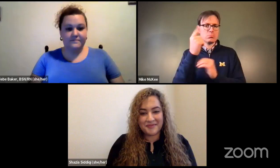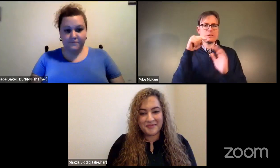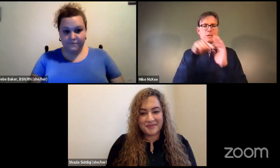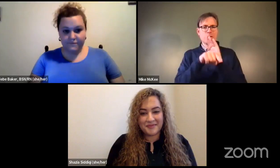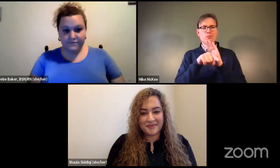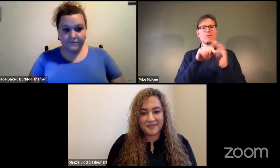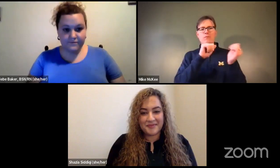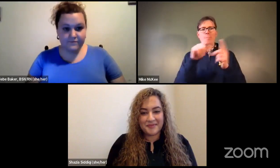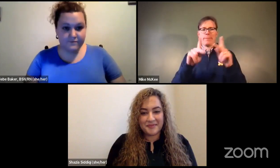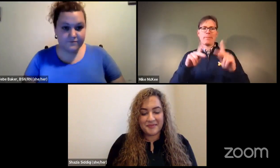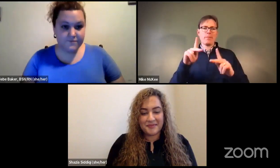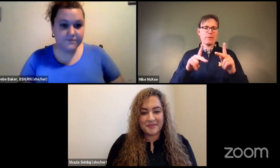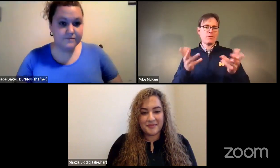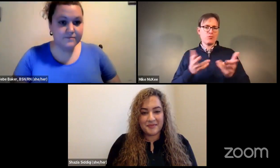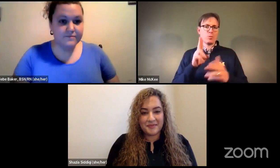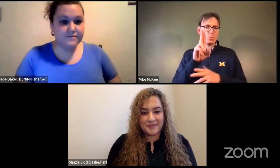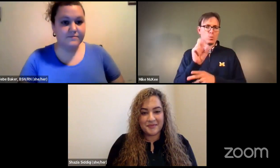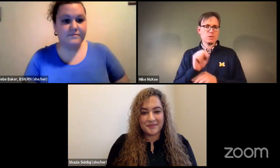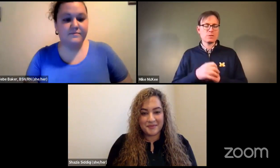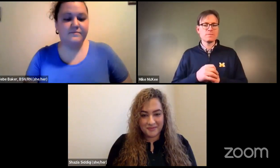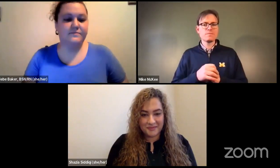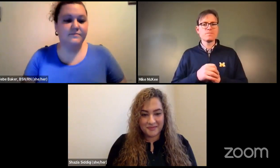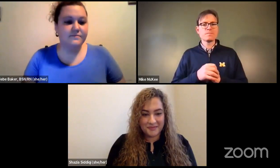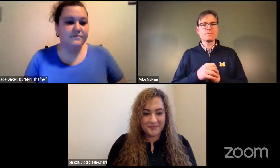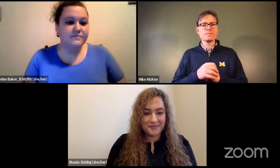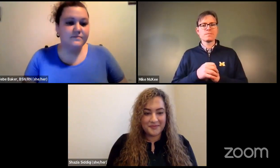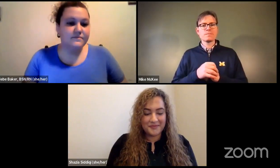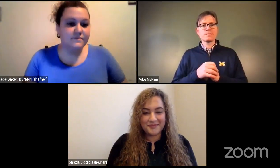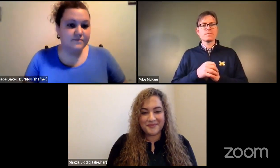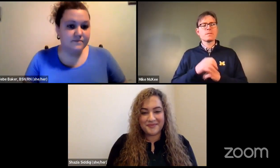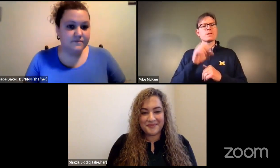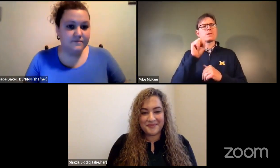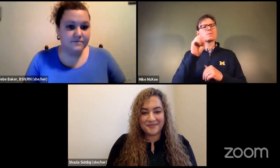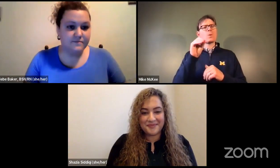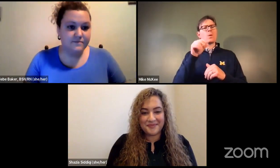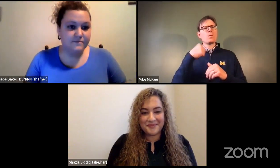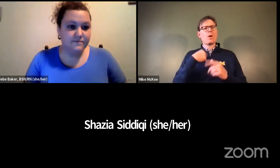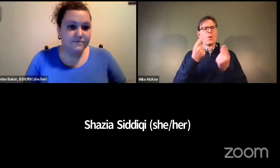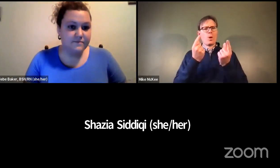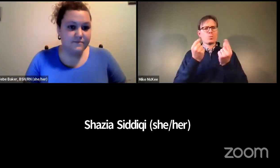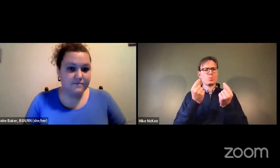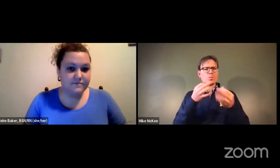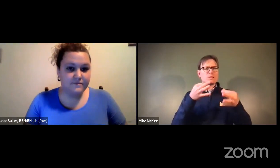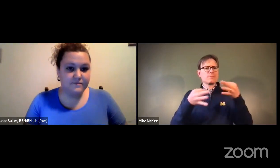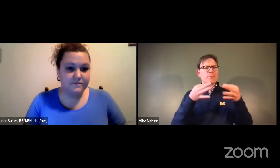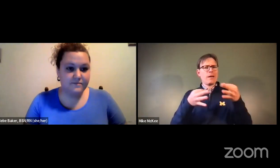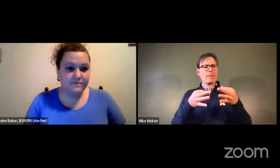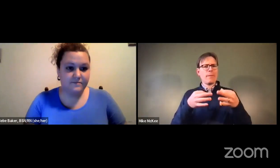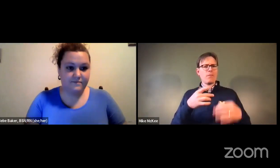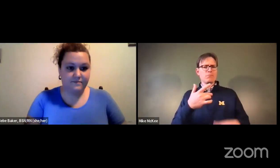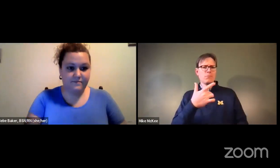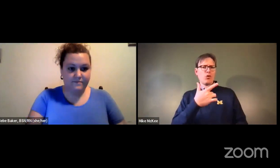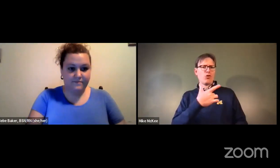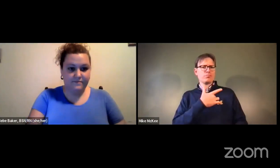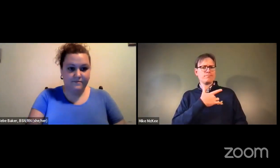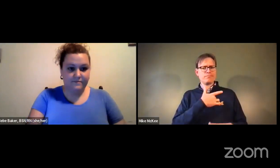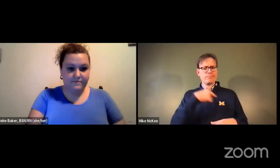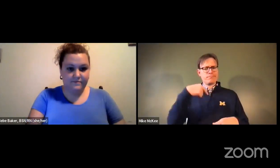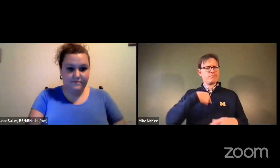COVID, cancer, they still don't compete with heart disease as a #1 killer in the United States.